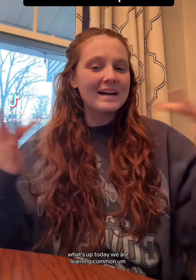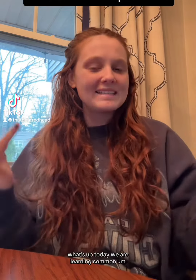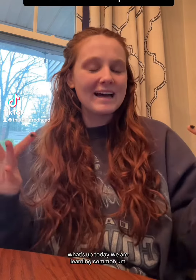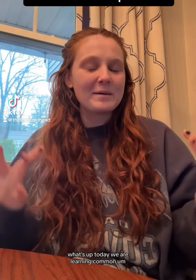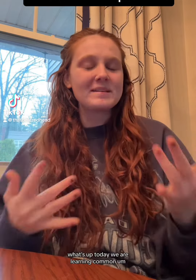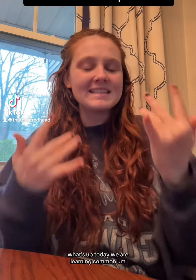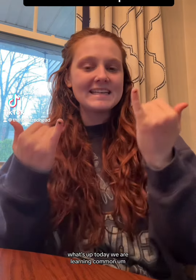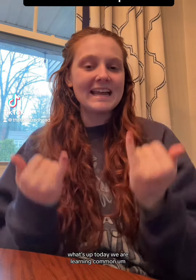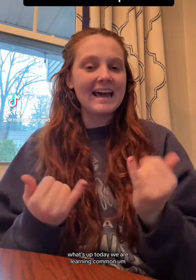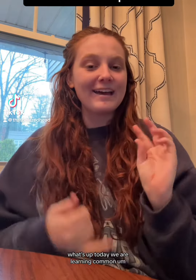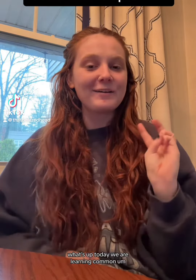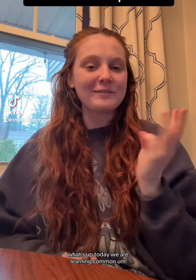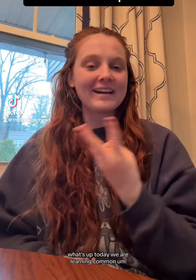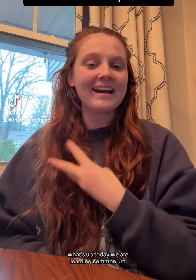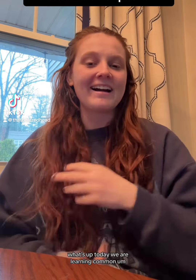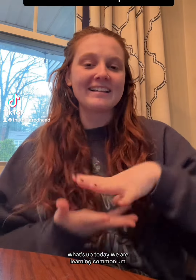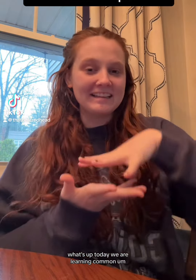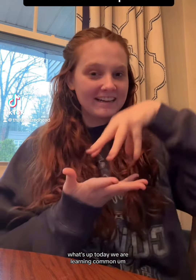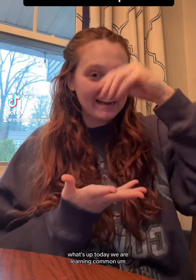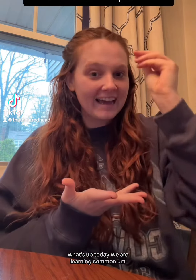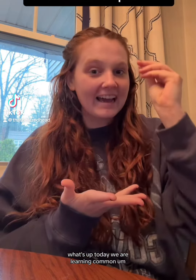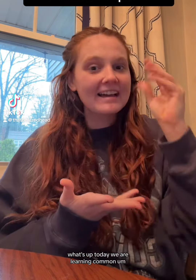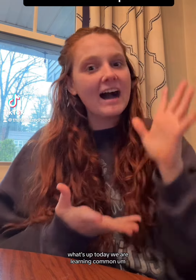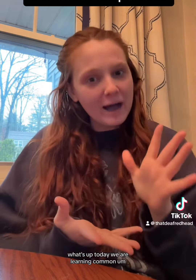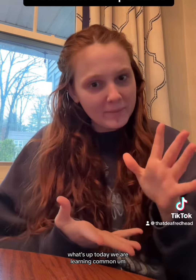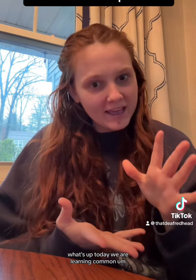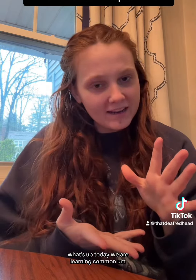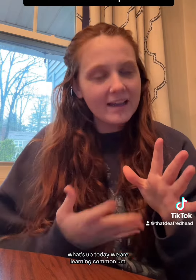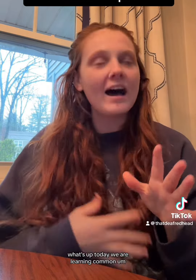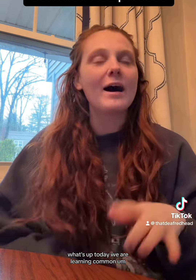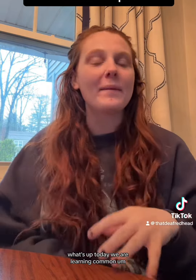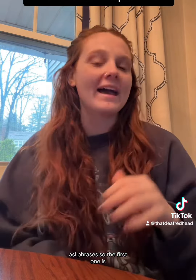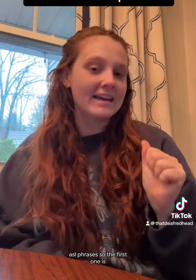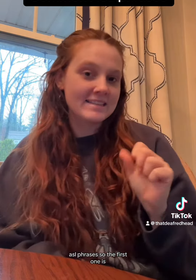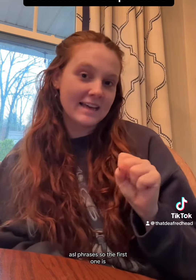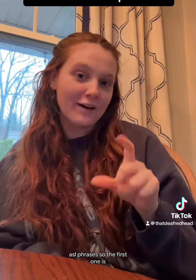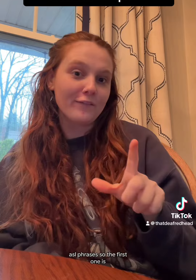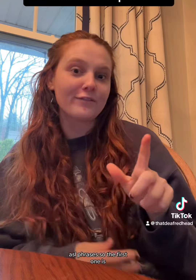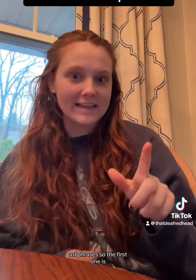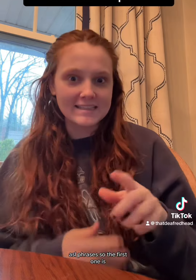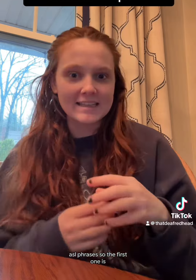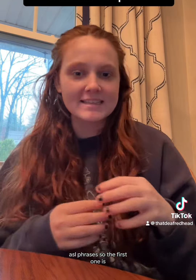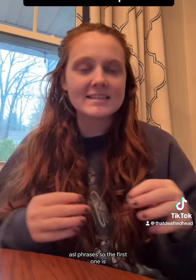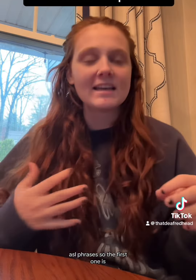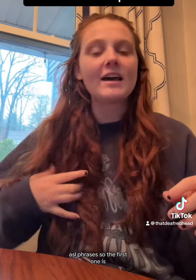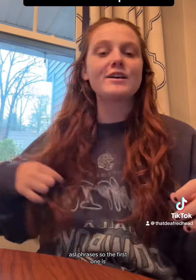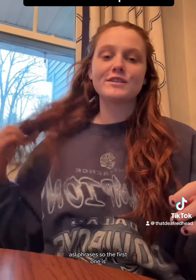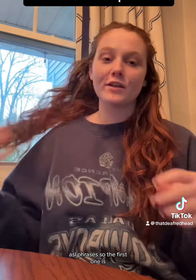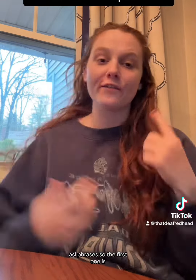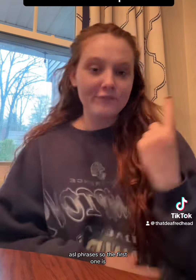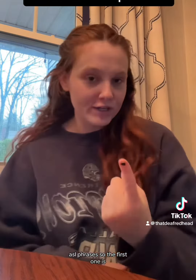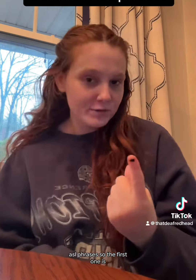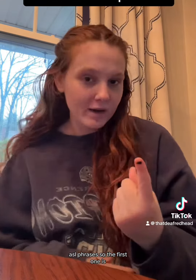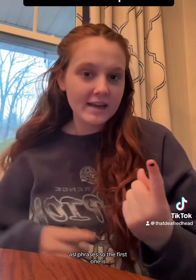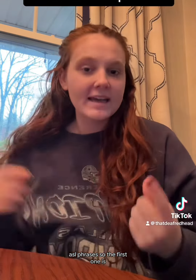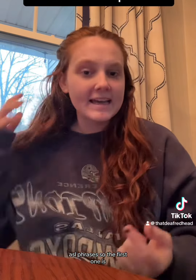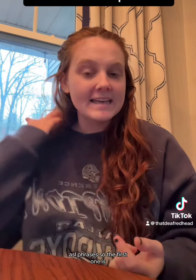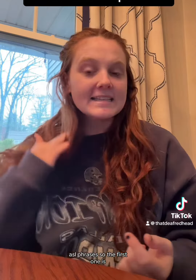What's up? Today we are learning common ASL phrases. So the first one is